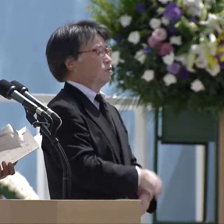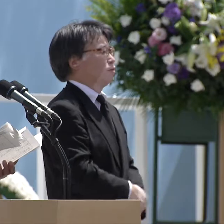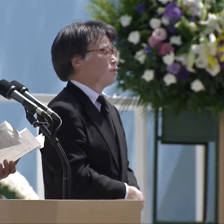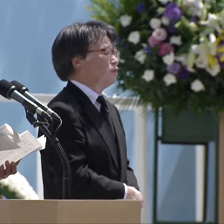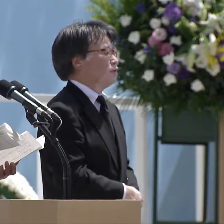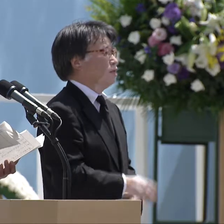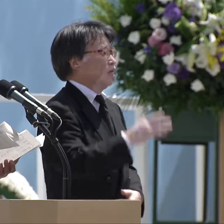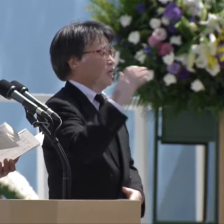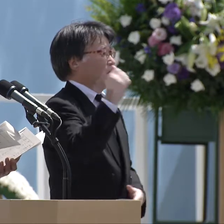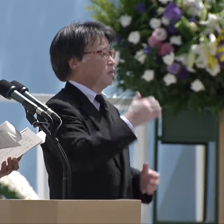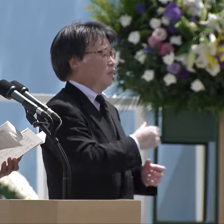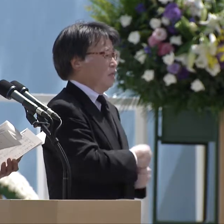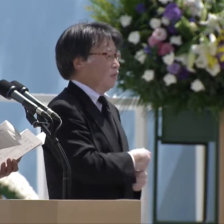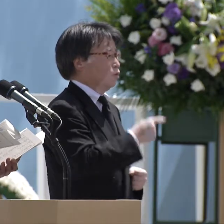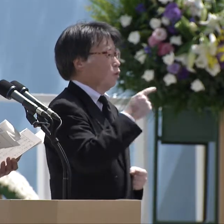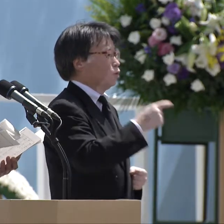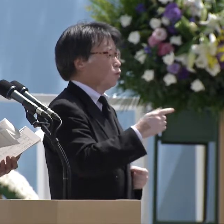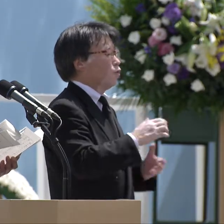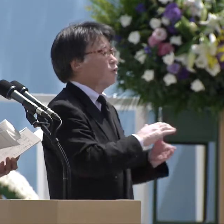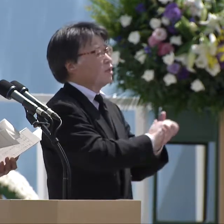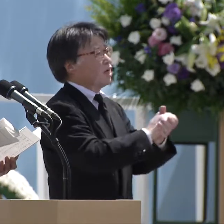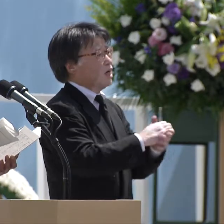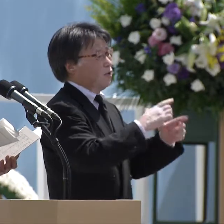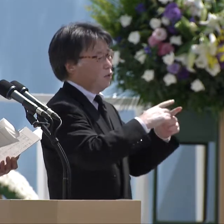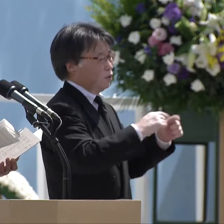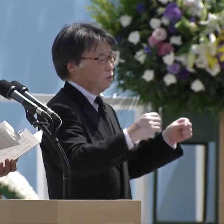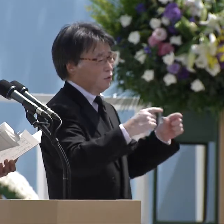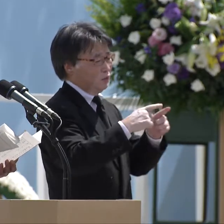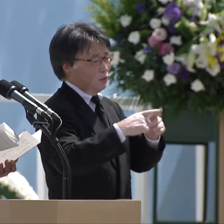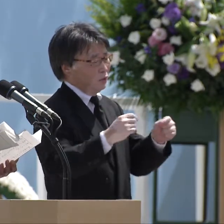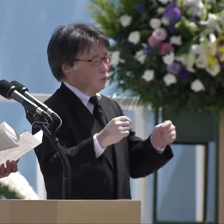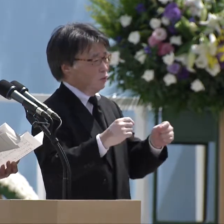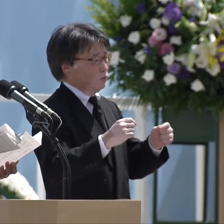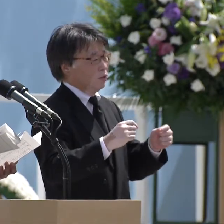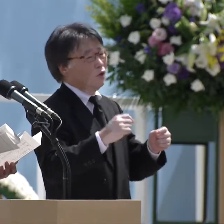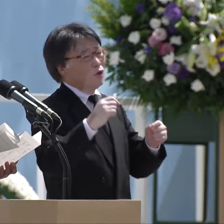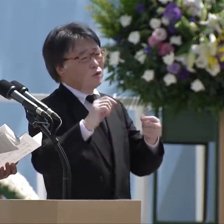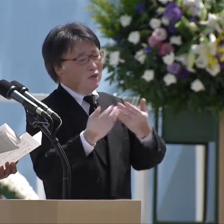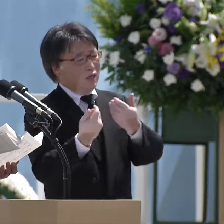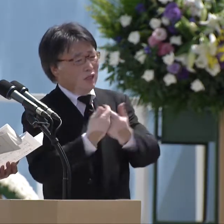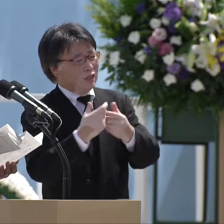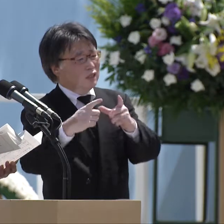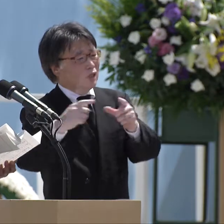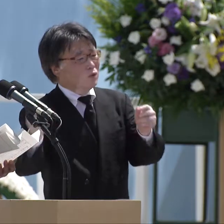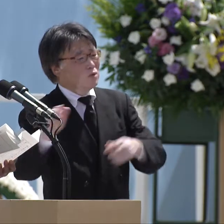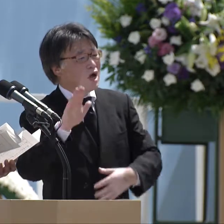Prime Minister himself last year on August 6 and 9, the anniversaries of the atomic bombings.